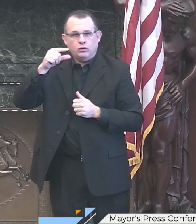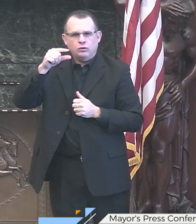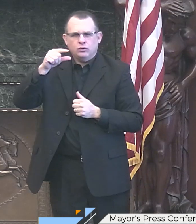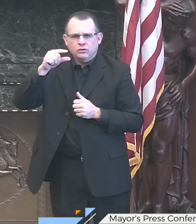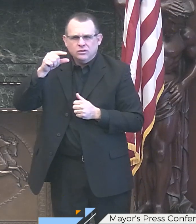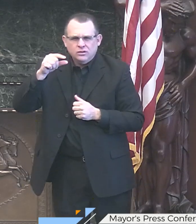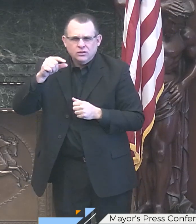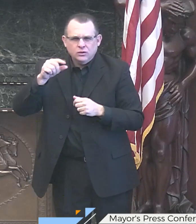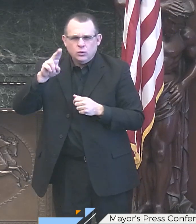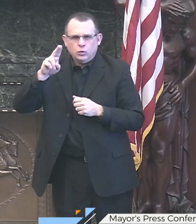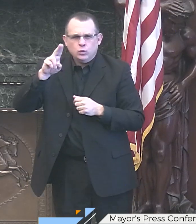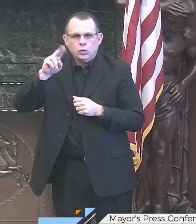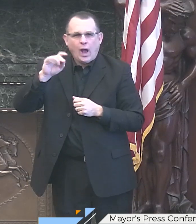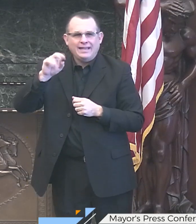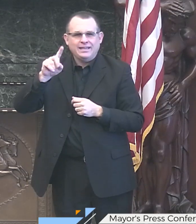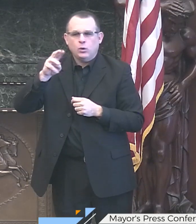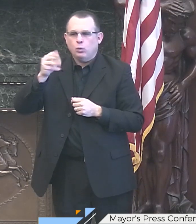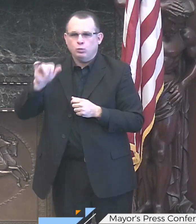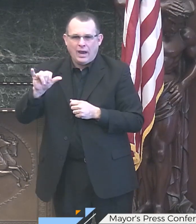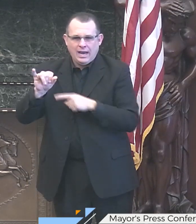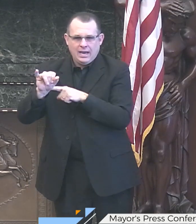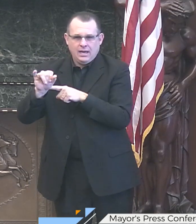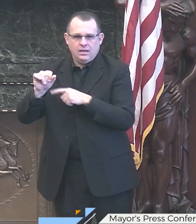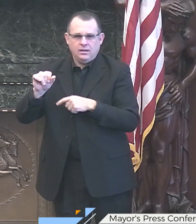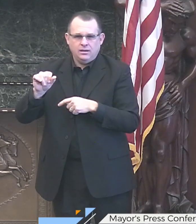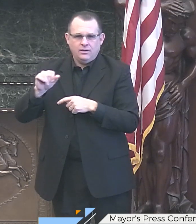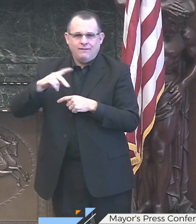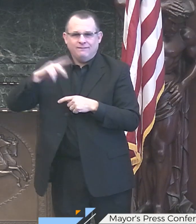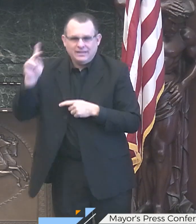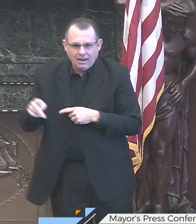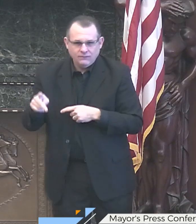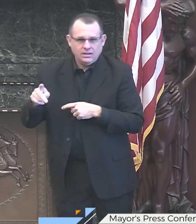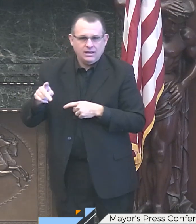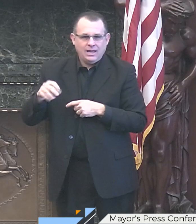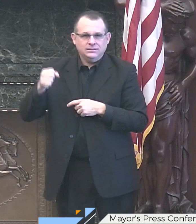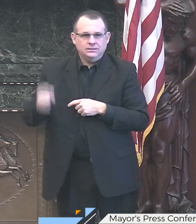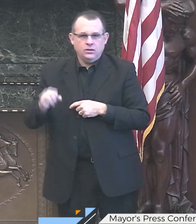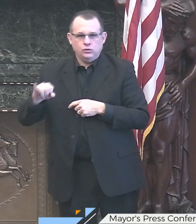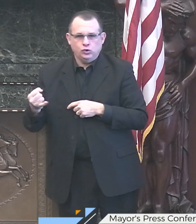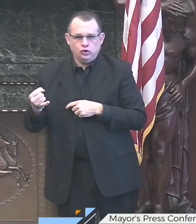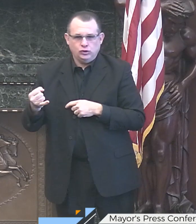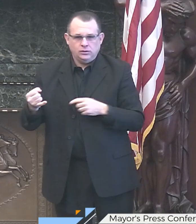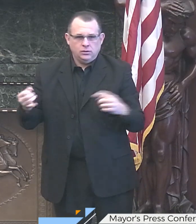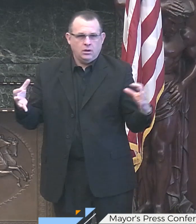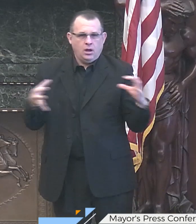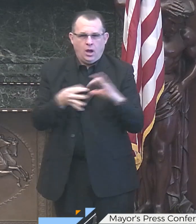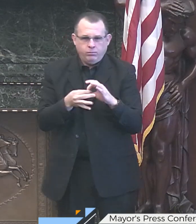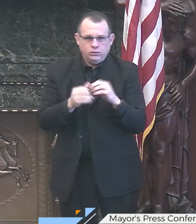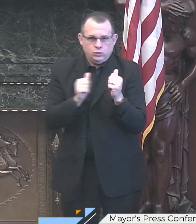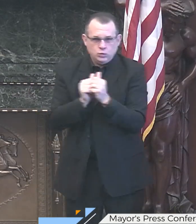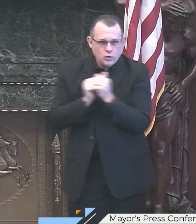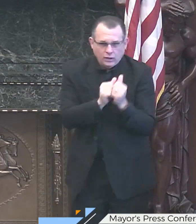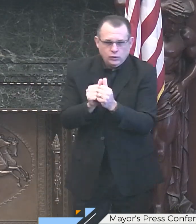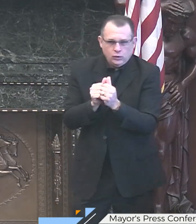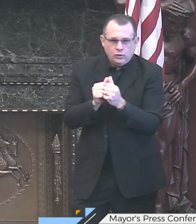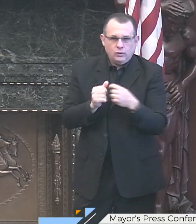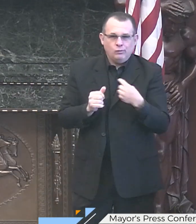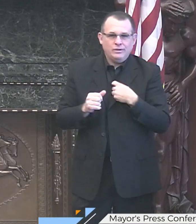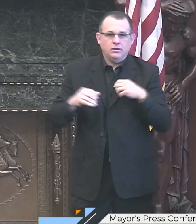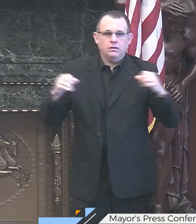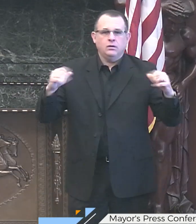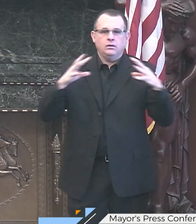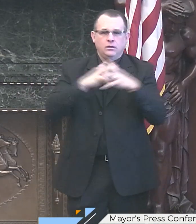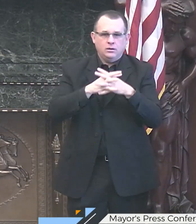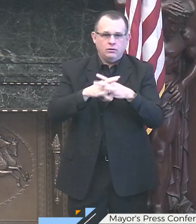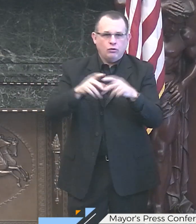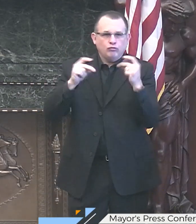Public, philanthropic, and private sectors came together, unified in creating a regional rapid response fund for the region. The